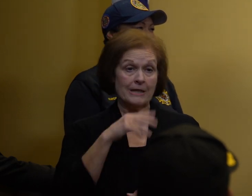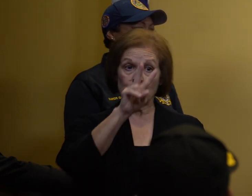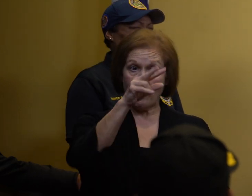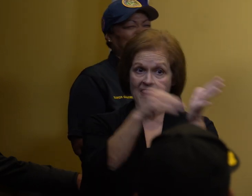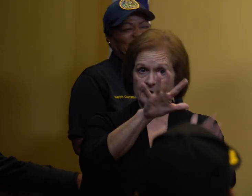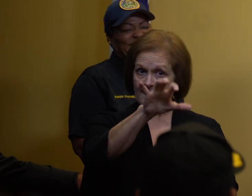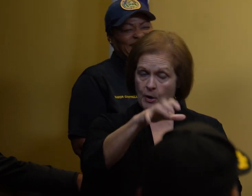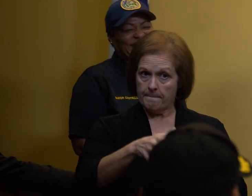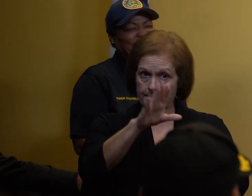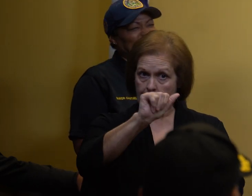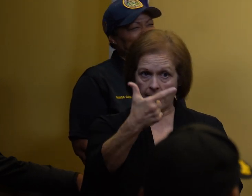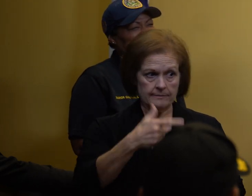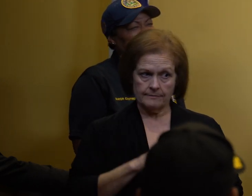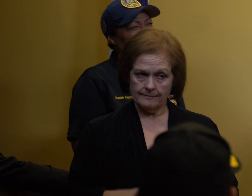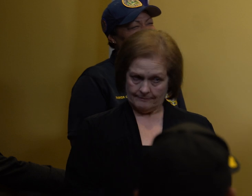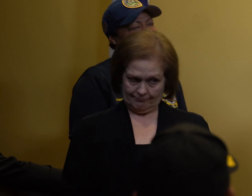2,500.